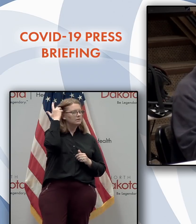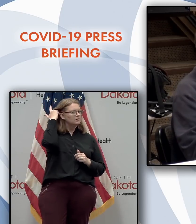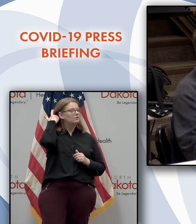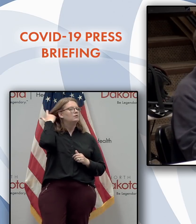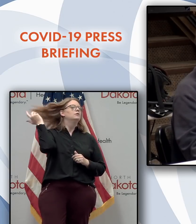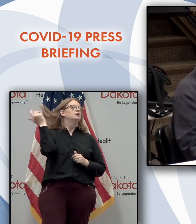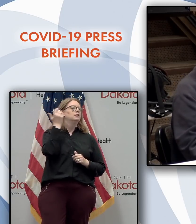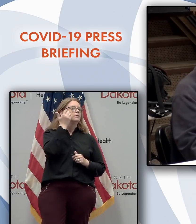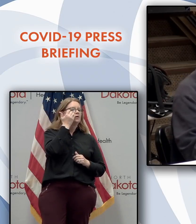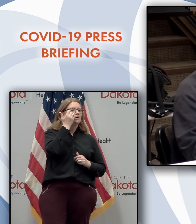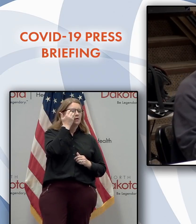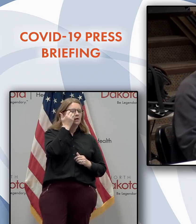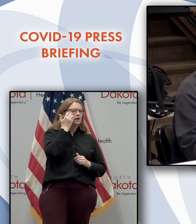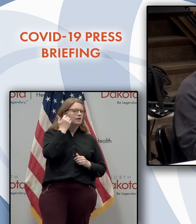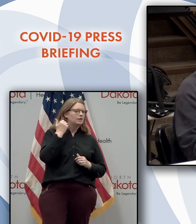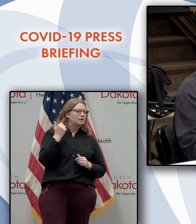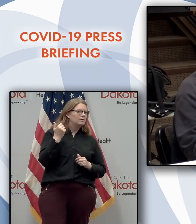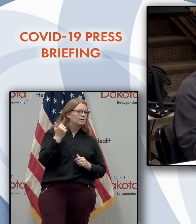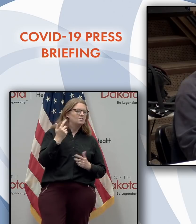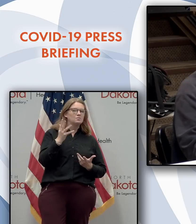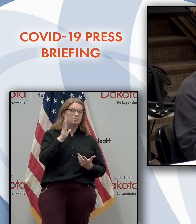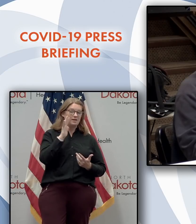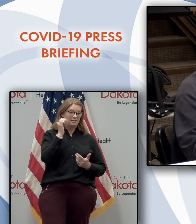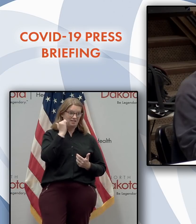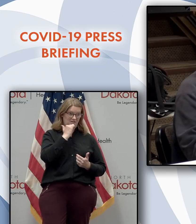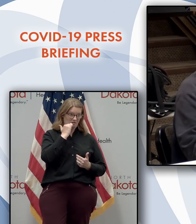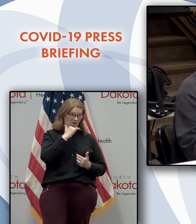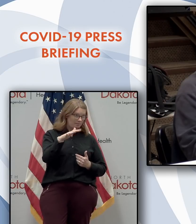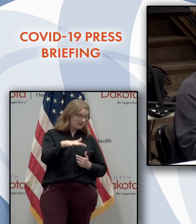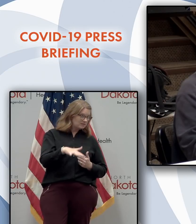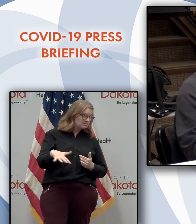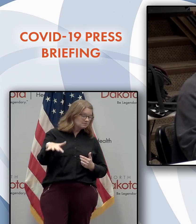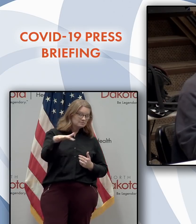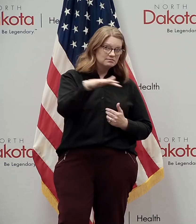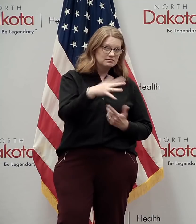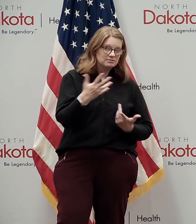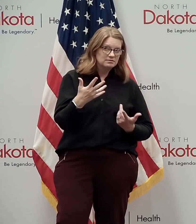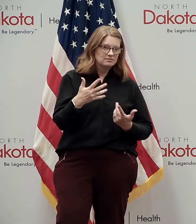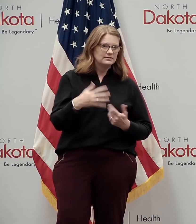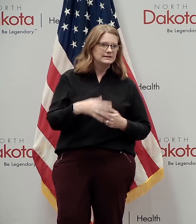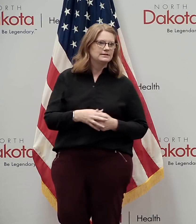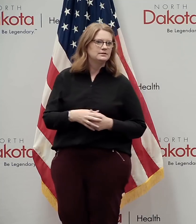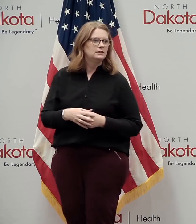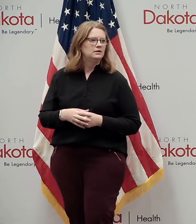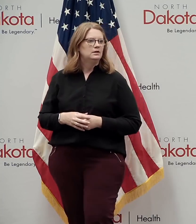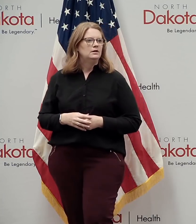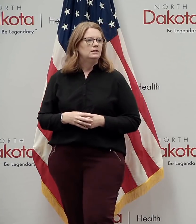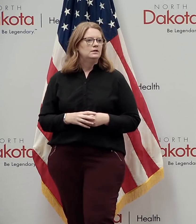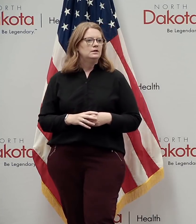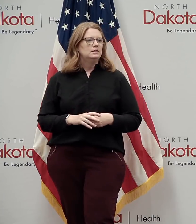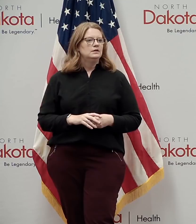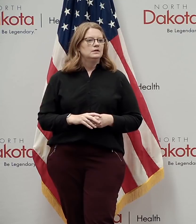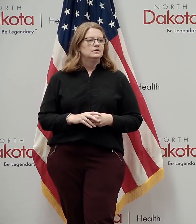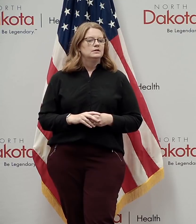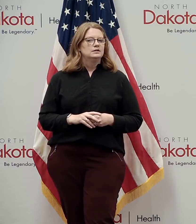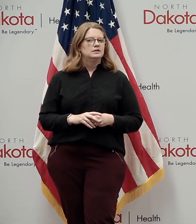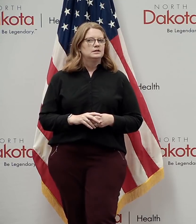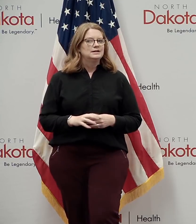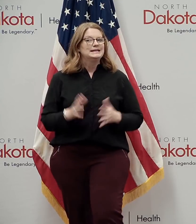common across all 11 campuses when it comes to residence halls? So that's why we're